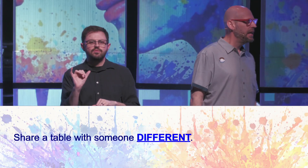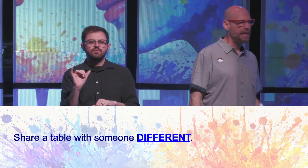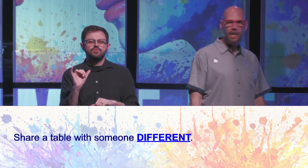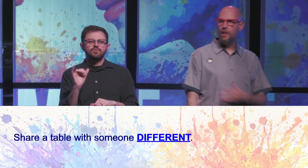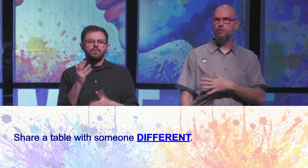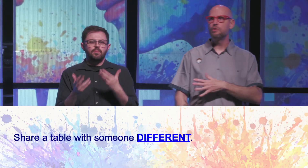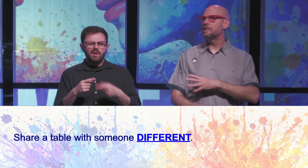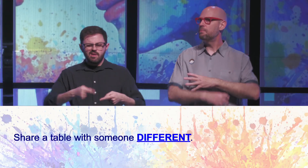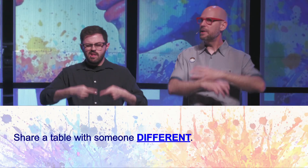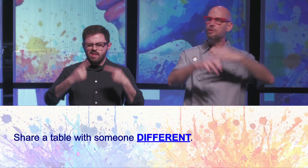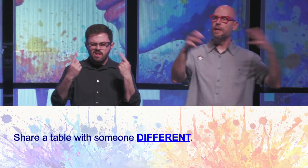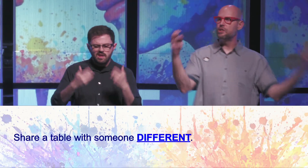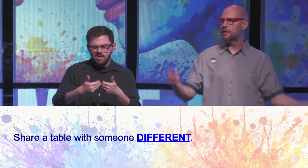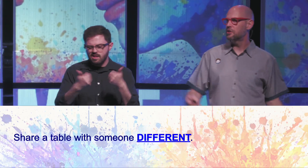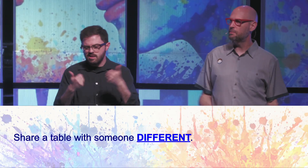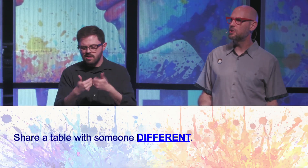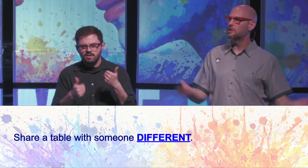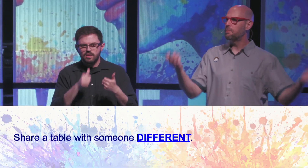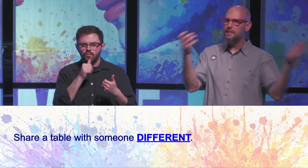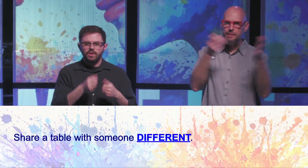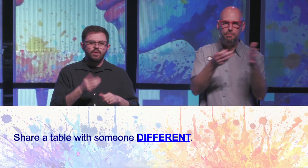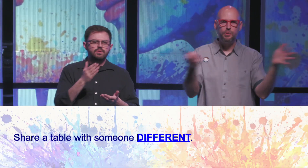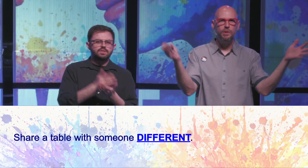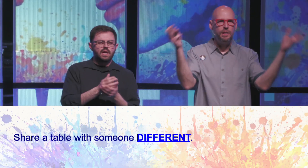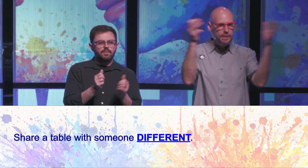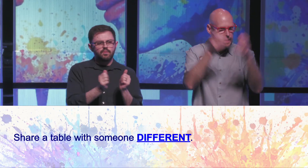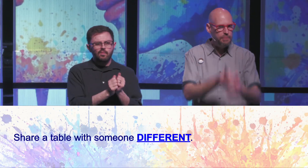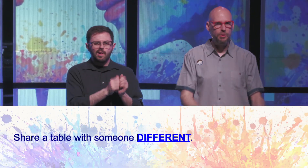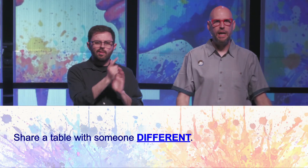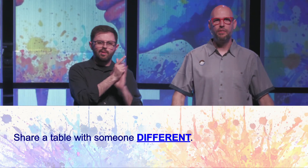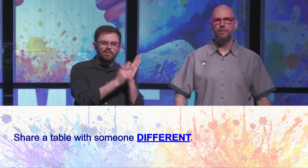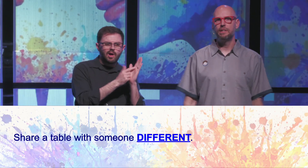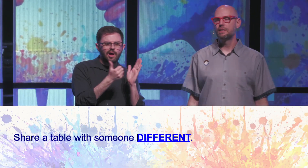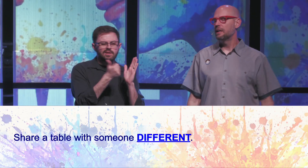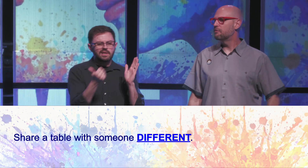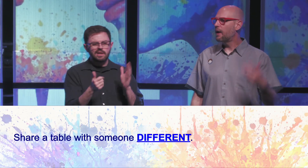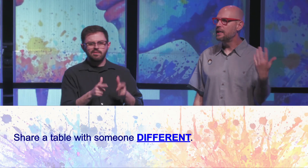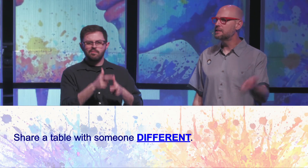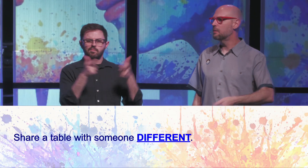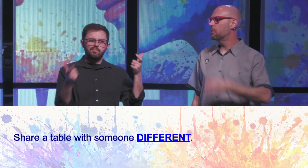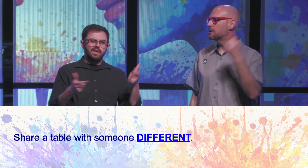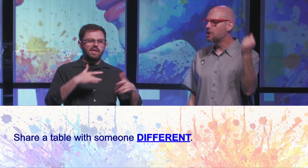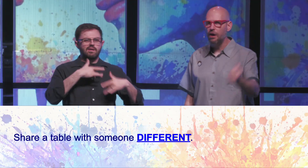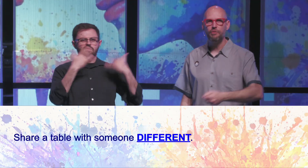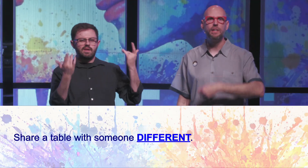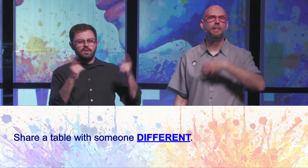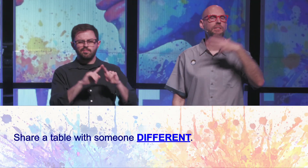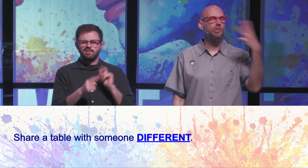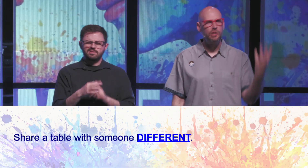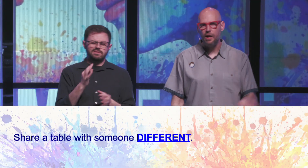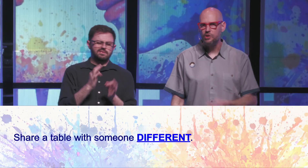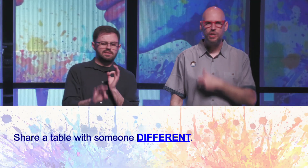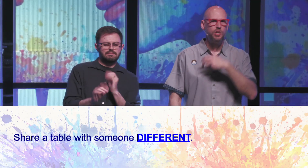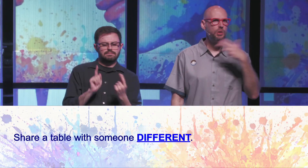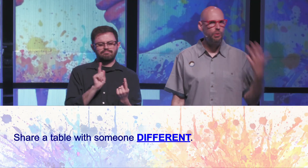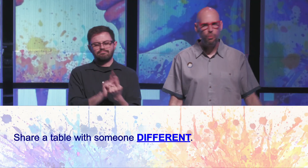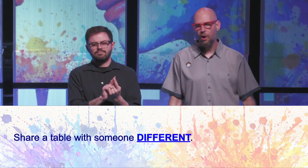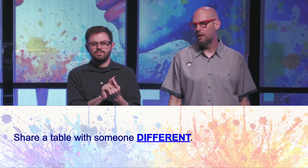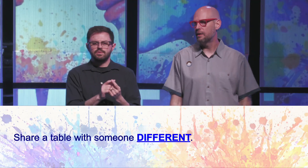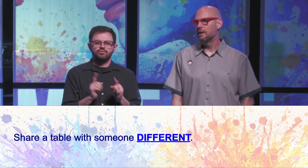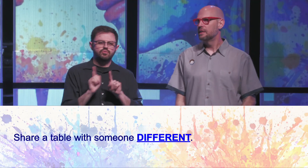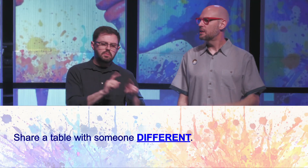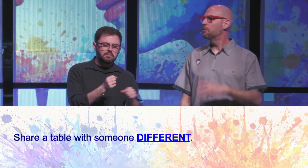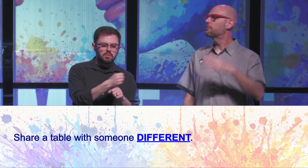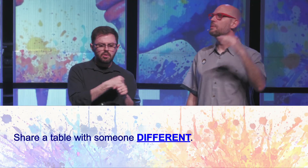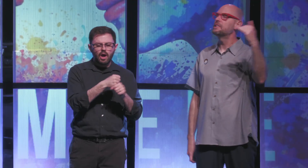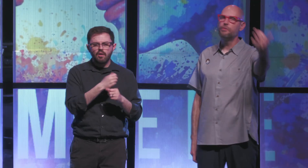legislation and not through these big grand gestures, but just by simple table gatherings, inviting someone to coffee, to lunch, to a